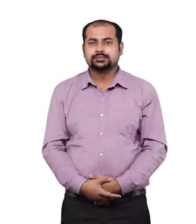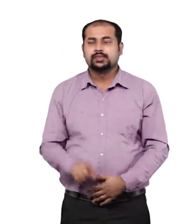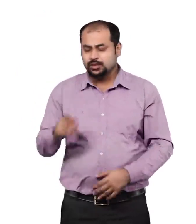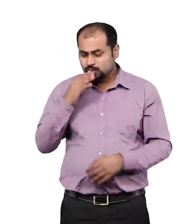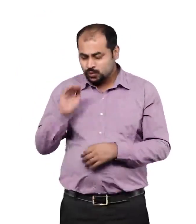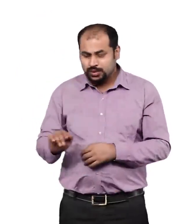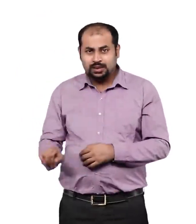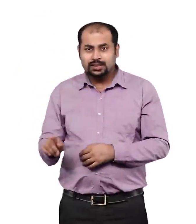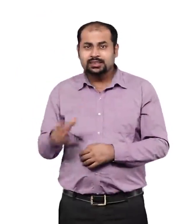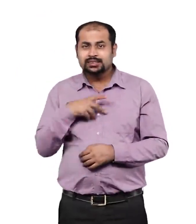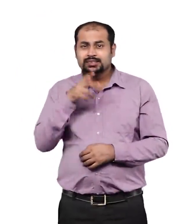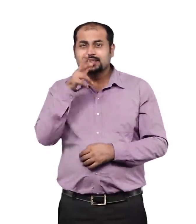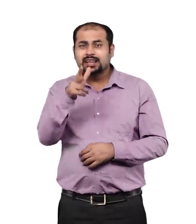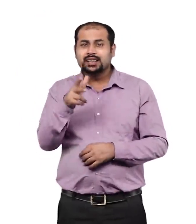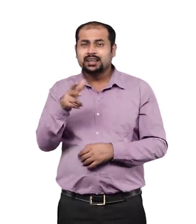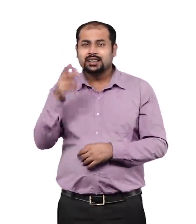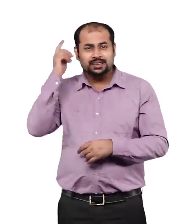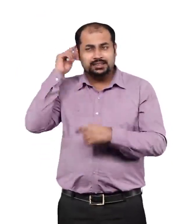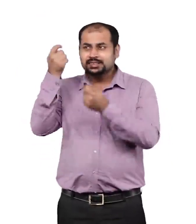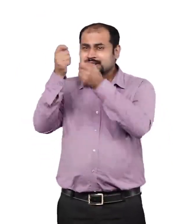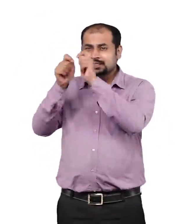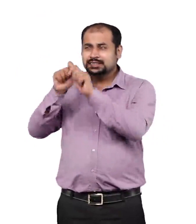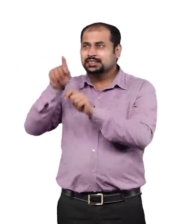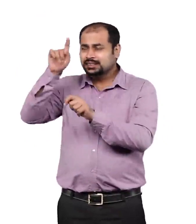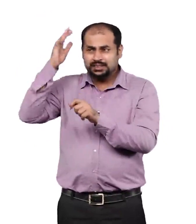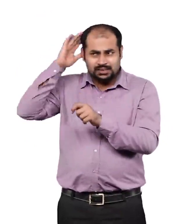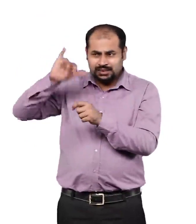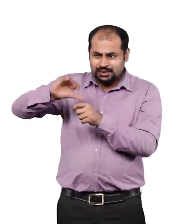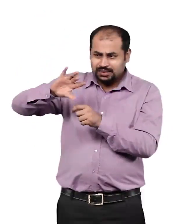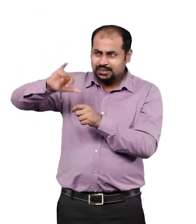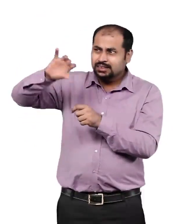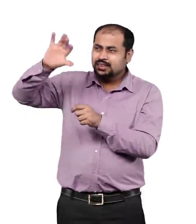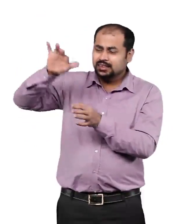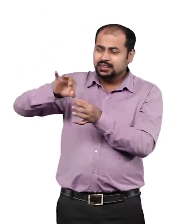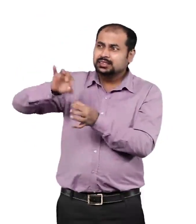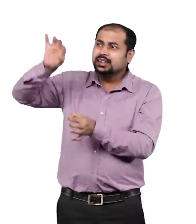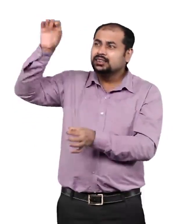One is saying, "How long is Madam's plate?"